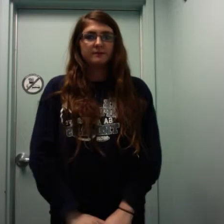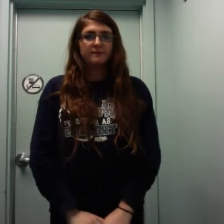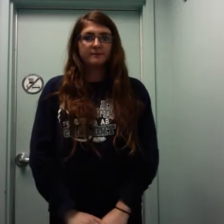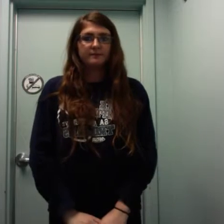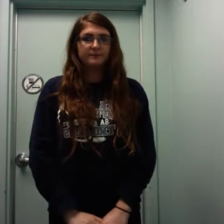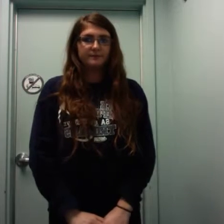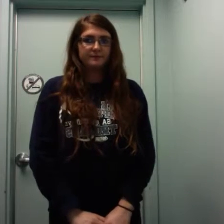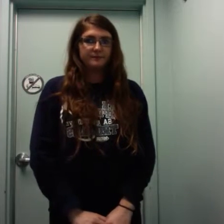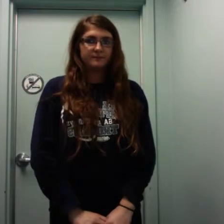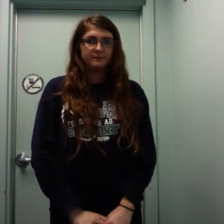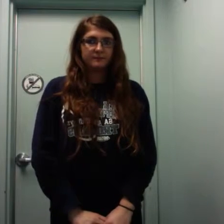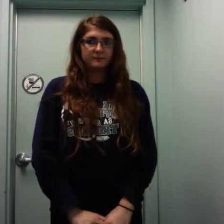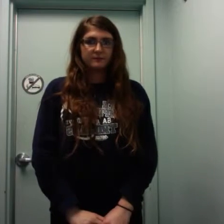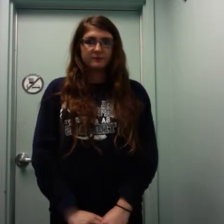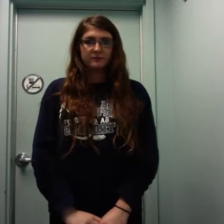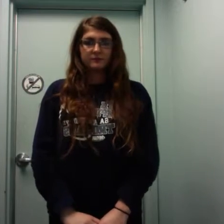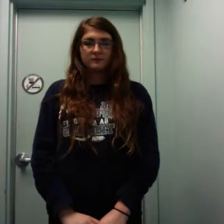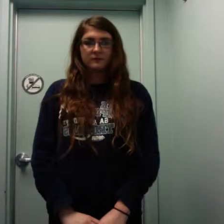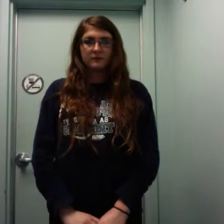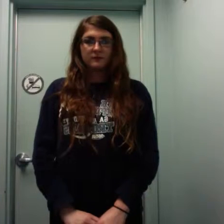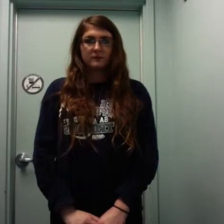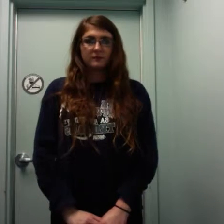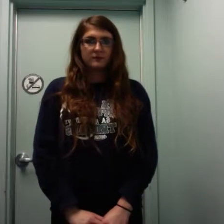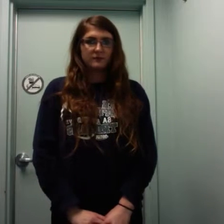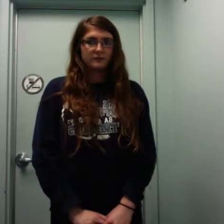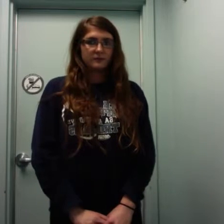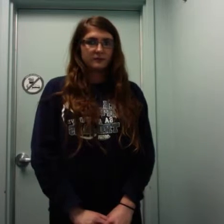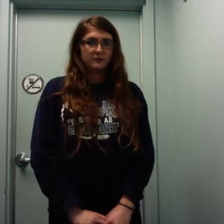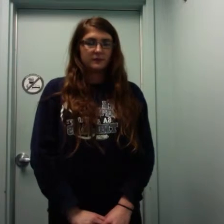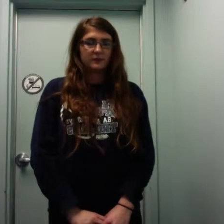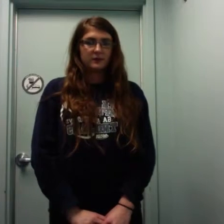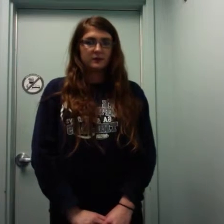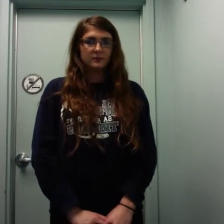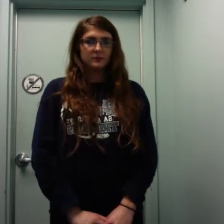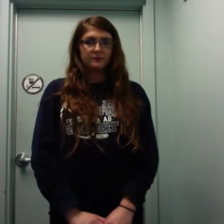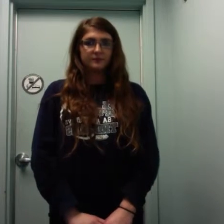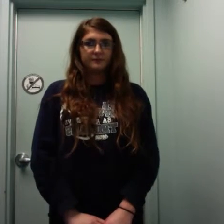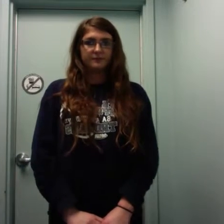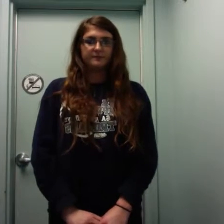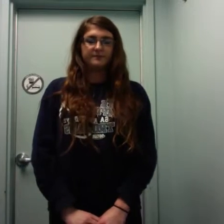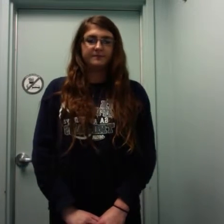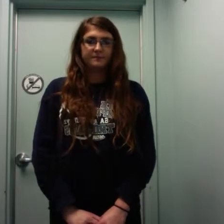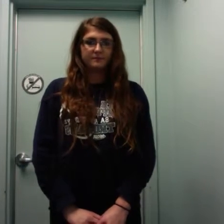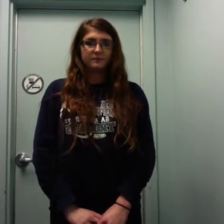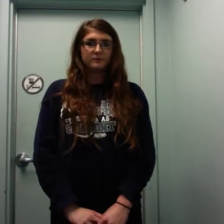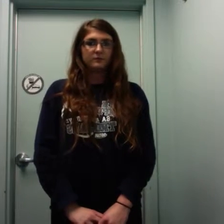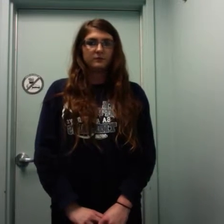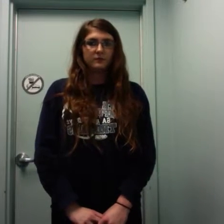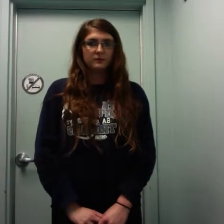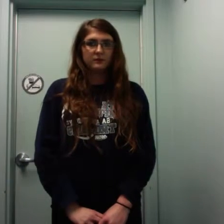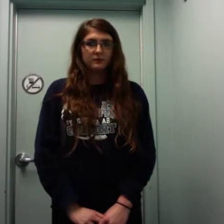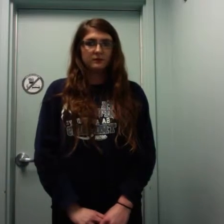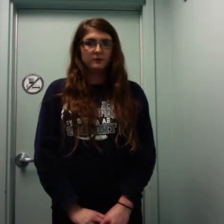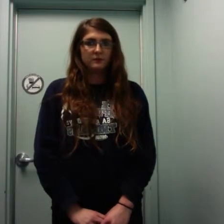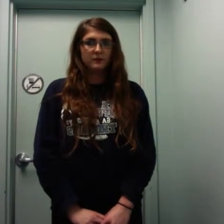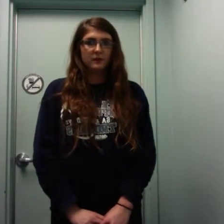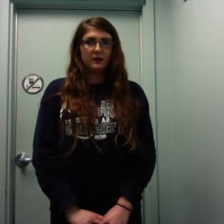black line, and it outlines each photo so that it'll make the picture look more spaced out